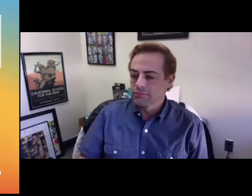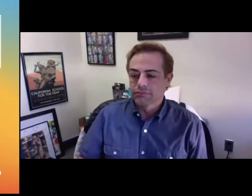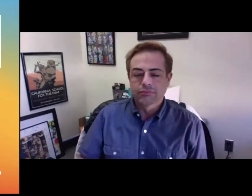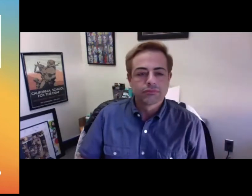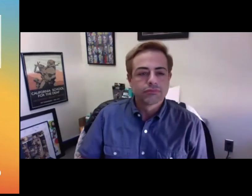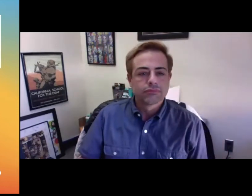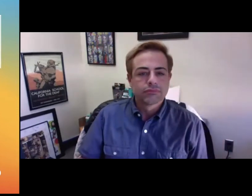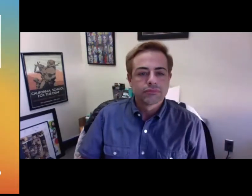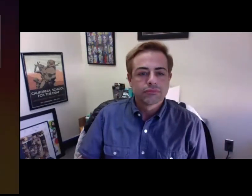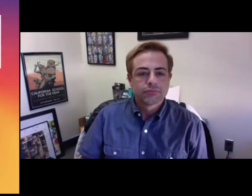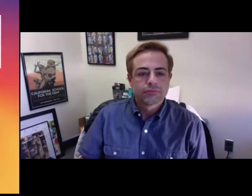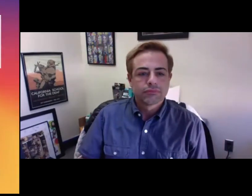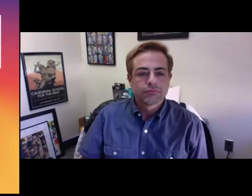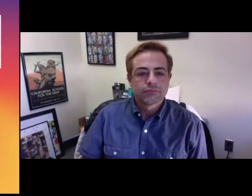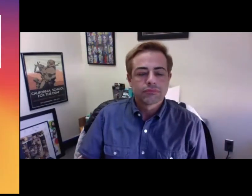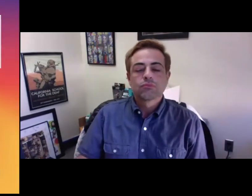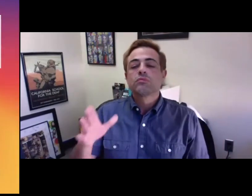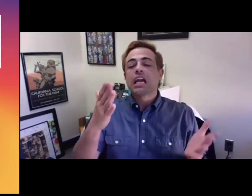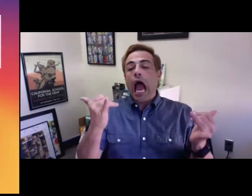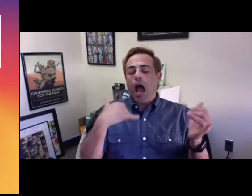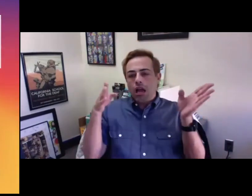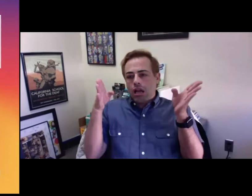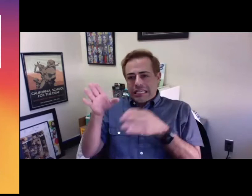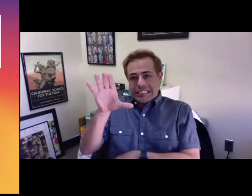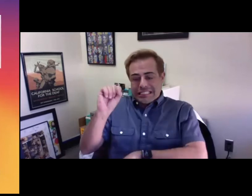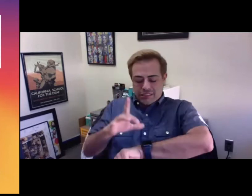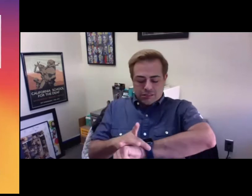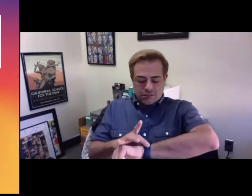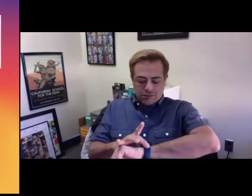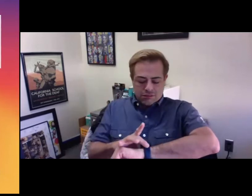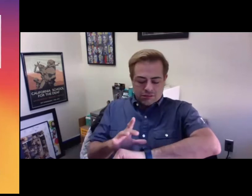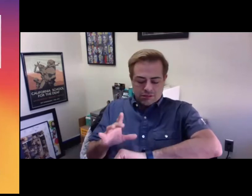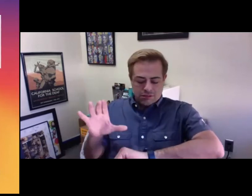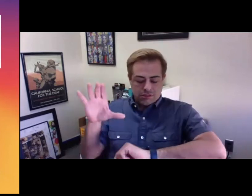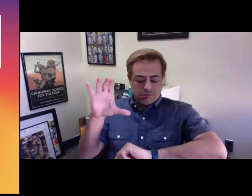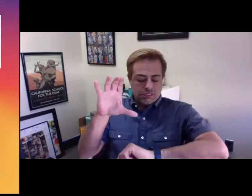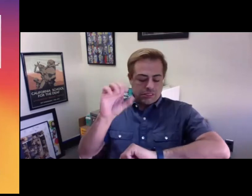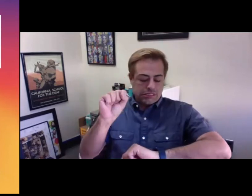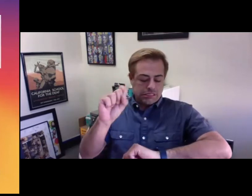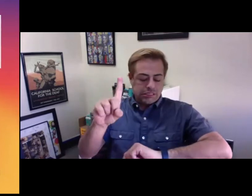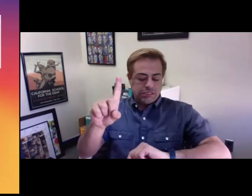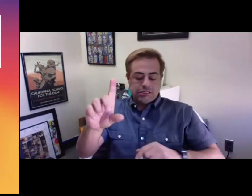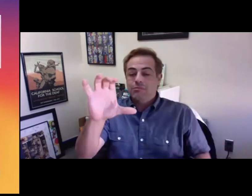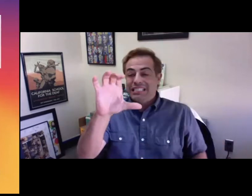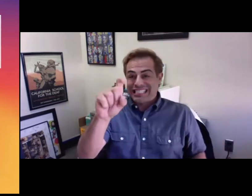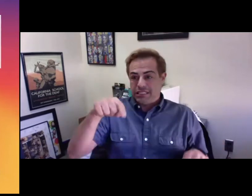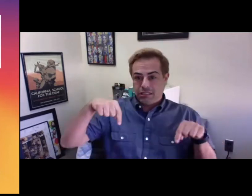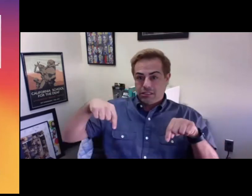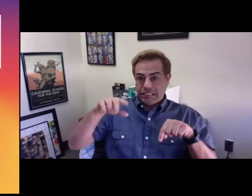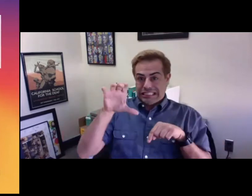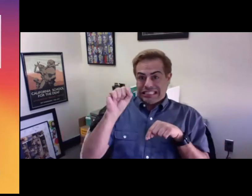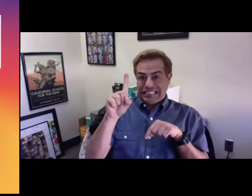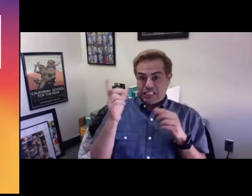oral language, but that's not the way that we do it anymore. So let me just check my time here.